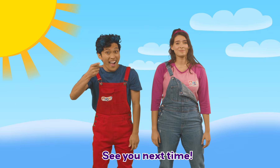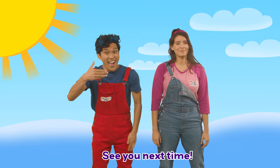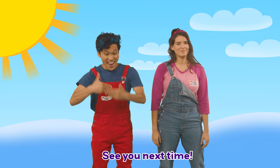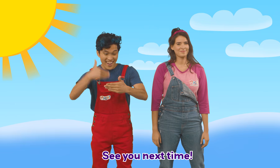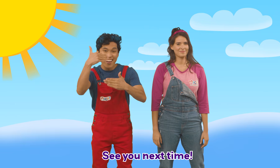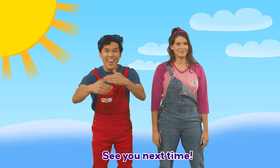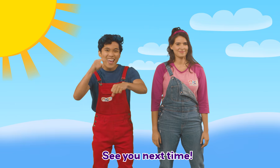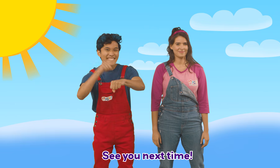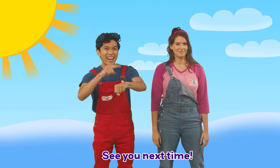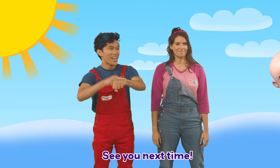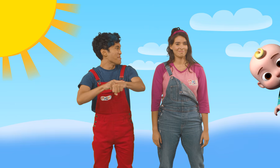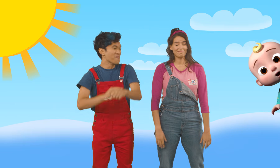next time.